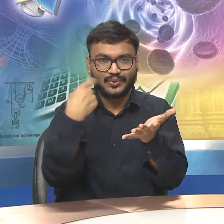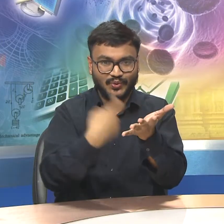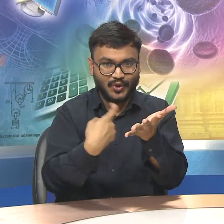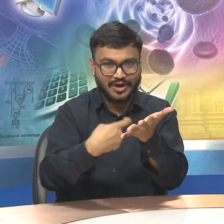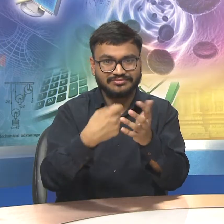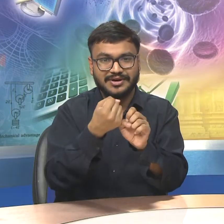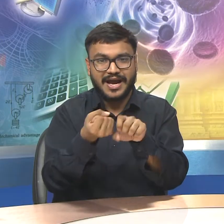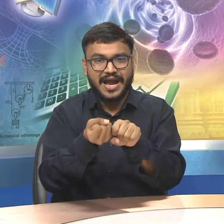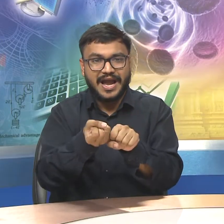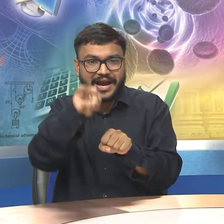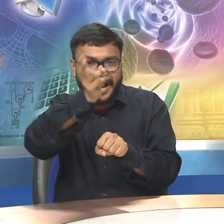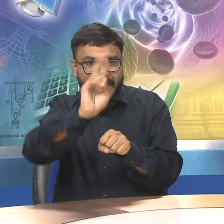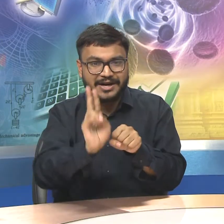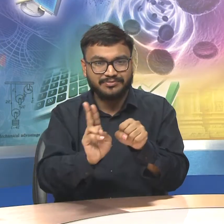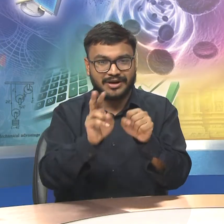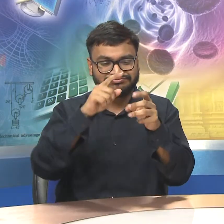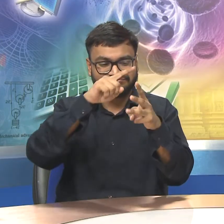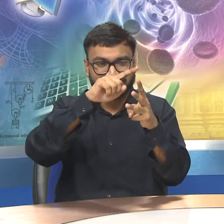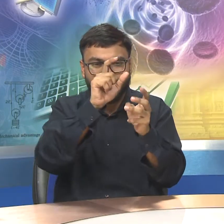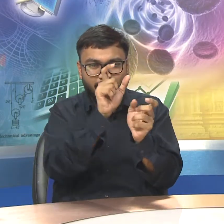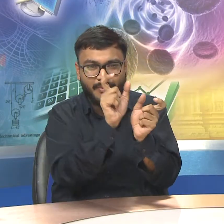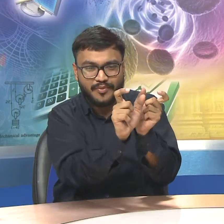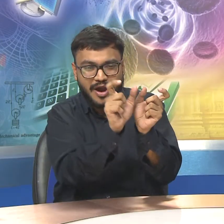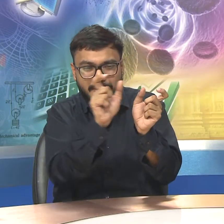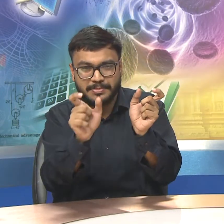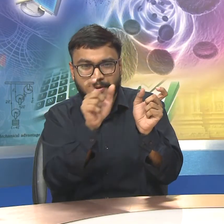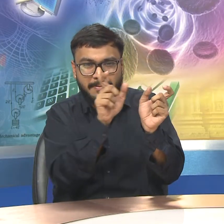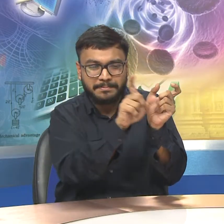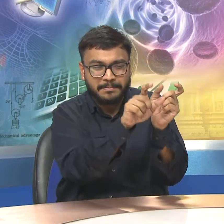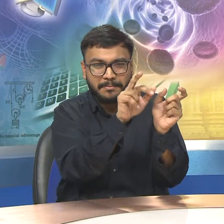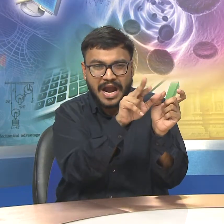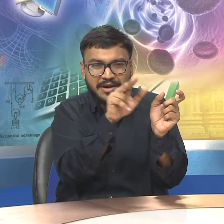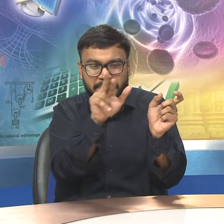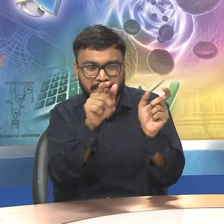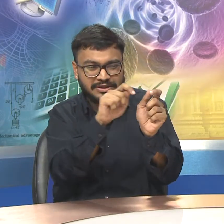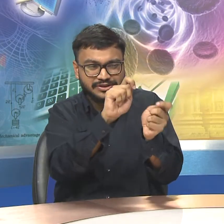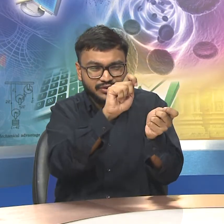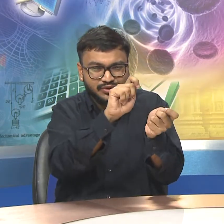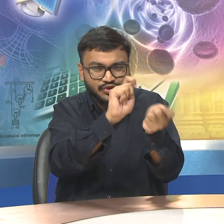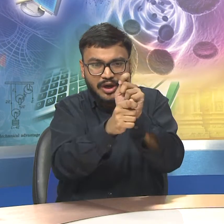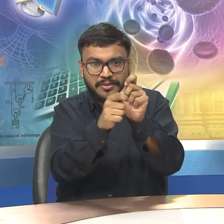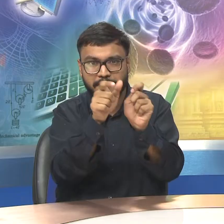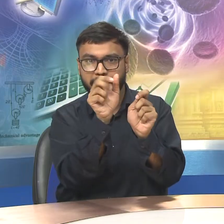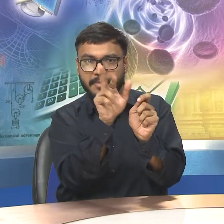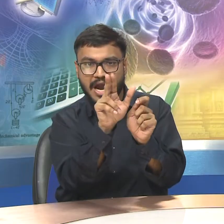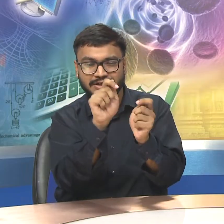Some rules in the grammar are about changing the form of a sign.